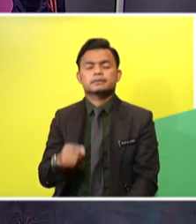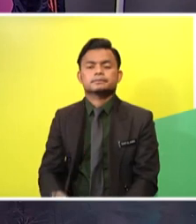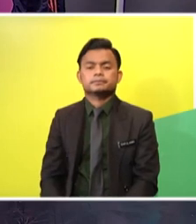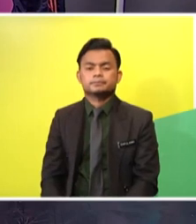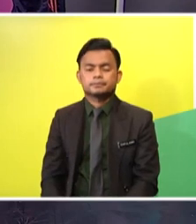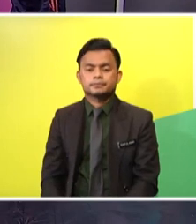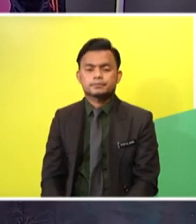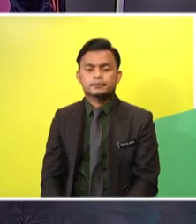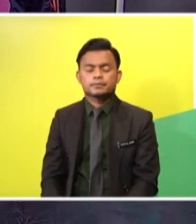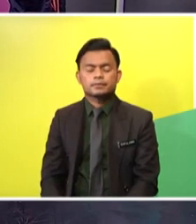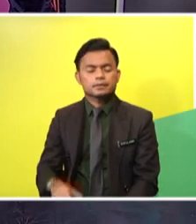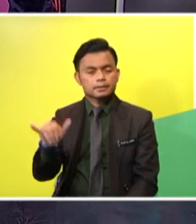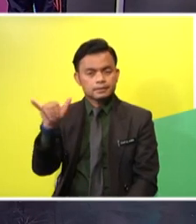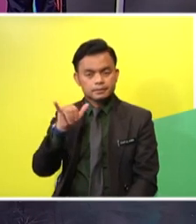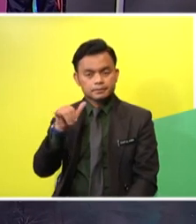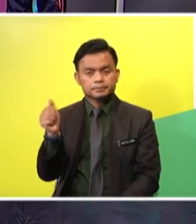he.